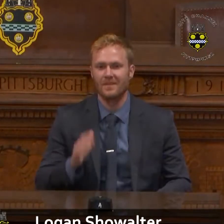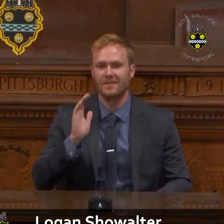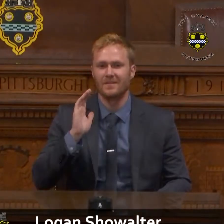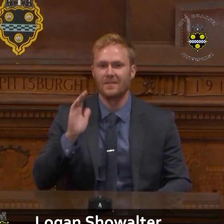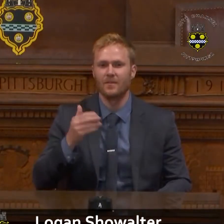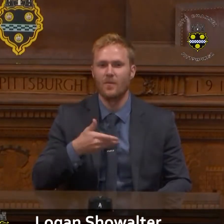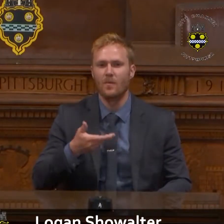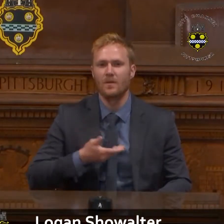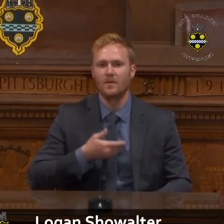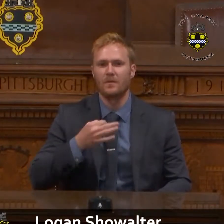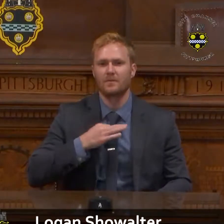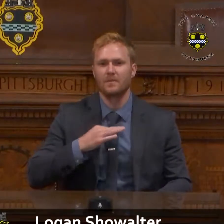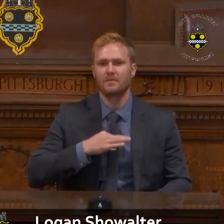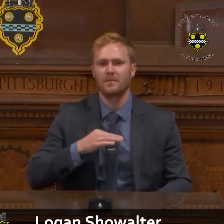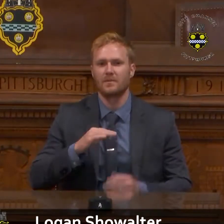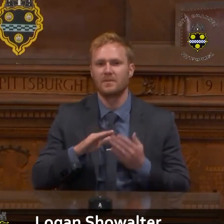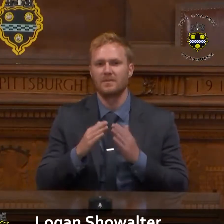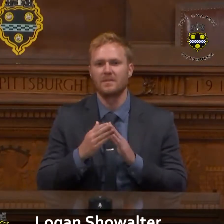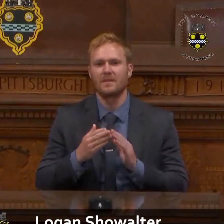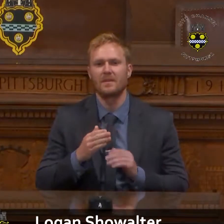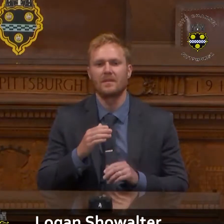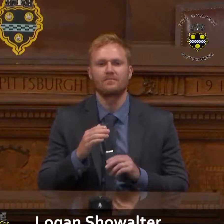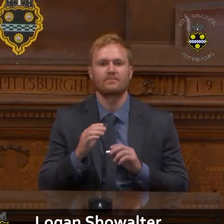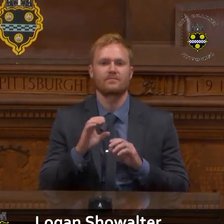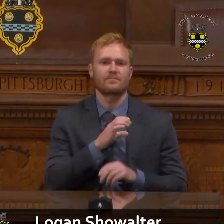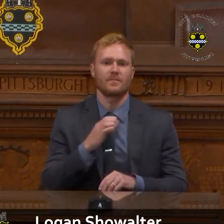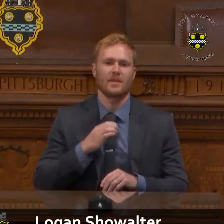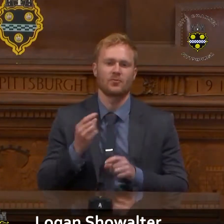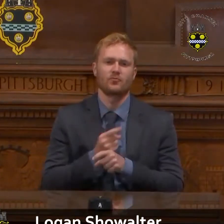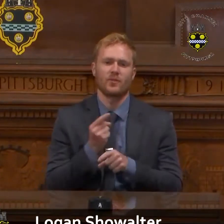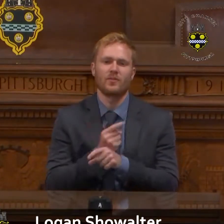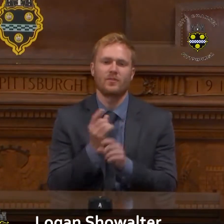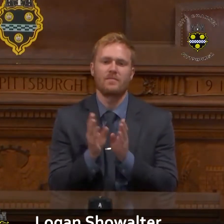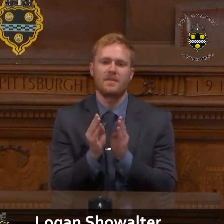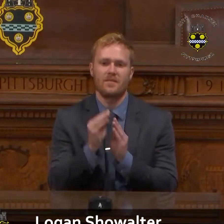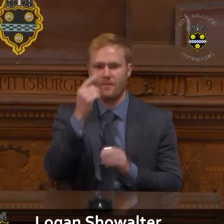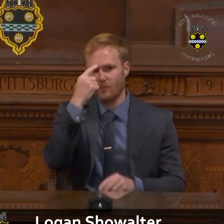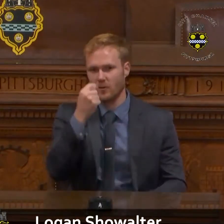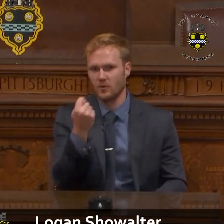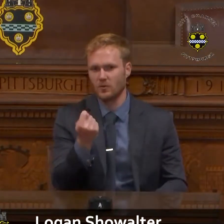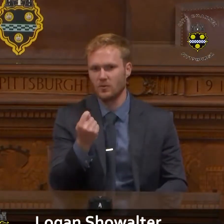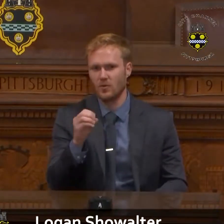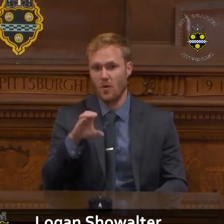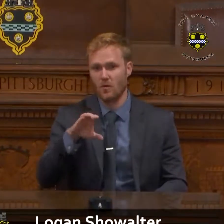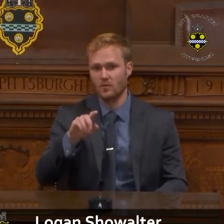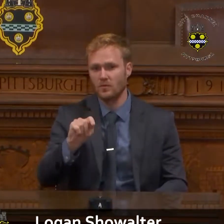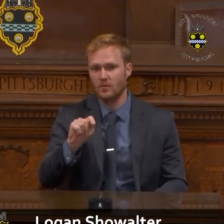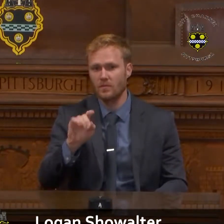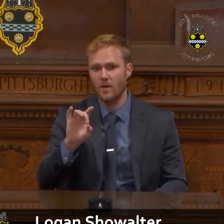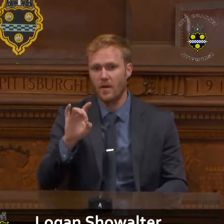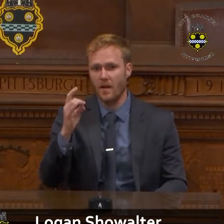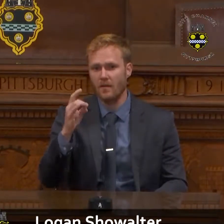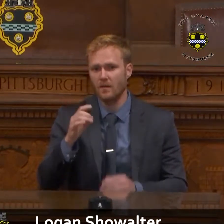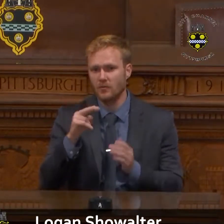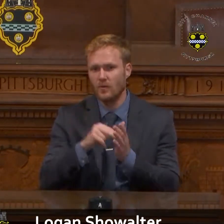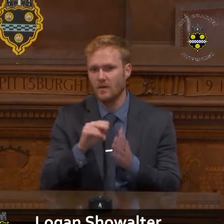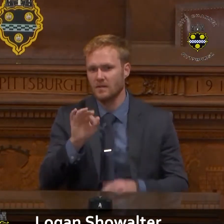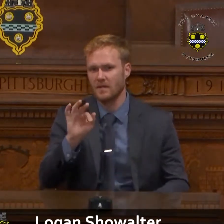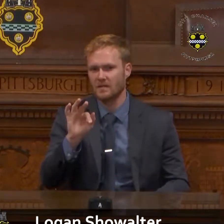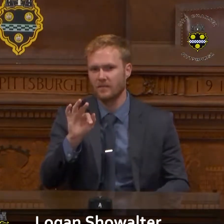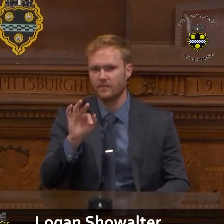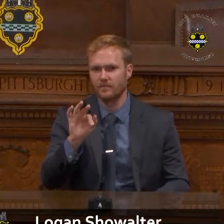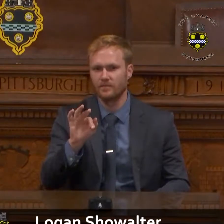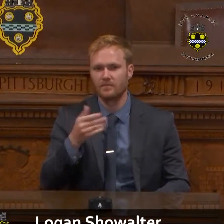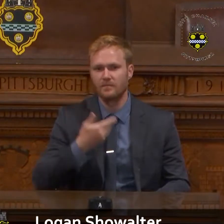Hello and welcome to Pittsburgh City Council's regular meeting for Tuesday, October 8th, 2019.